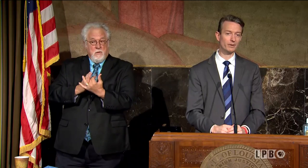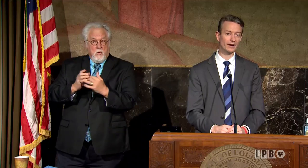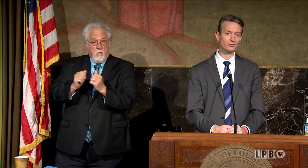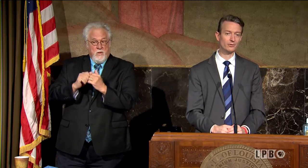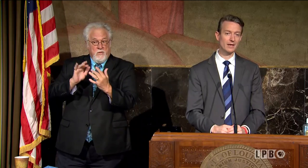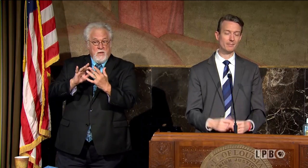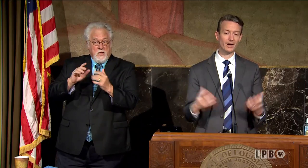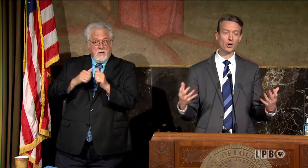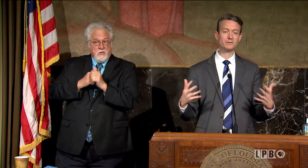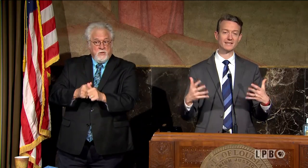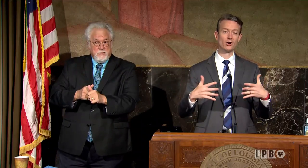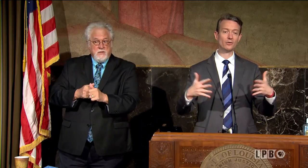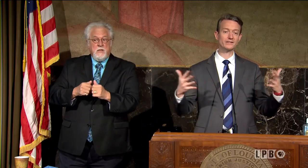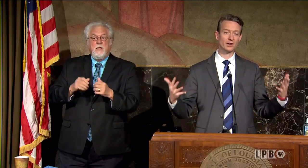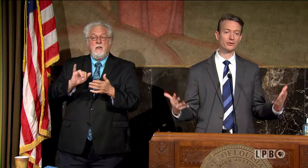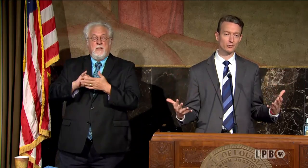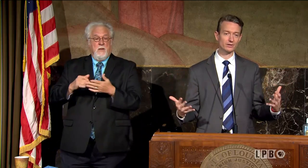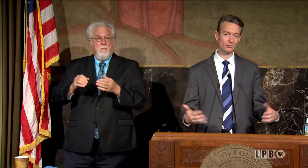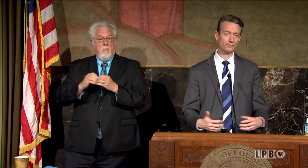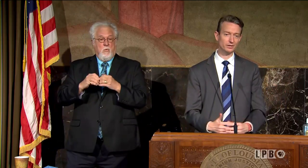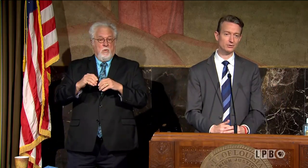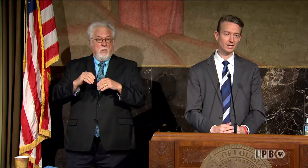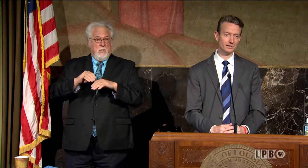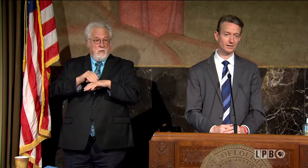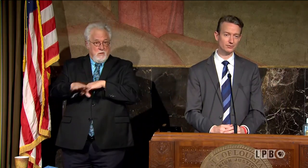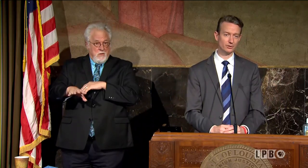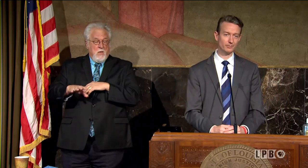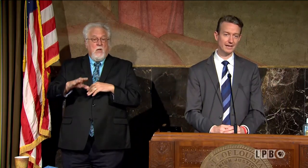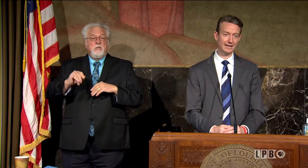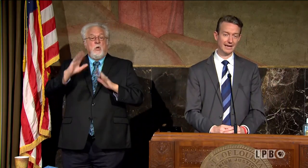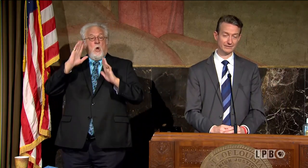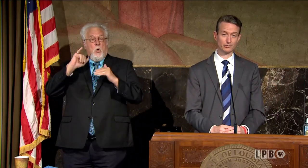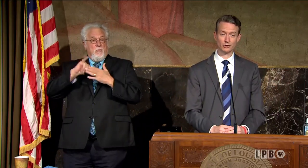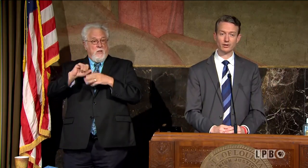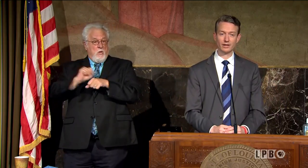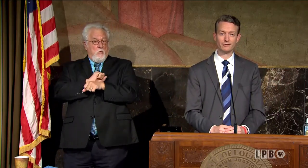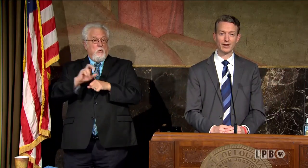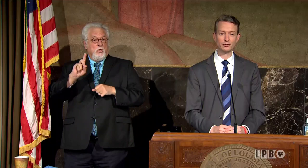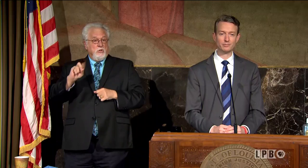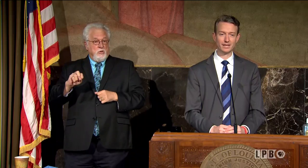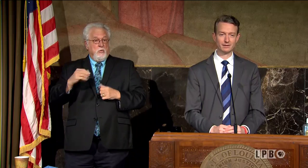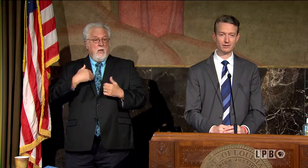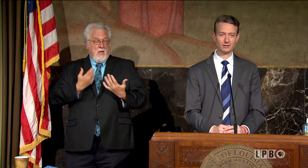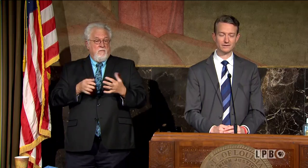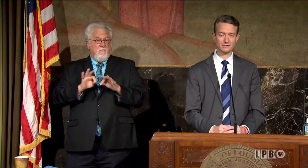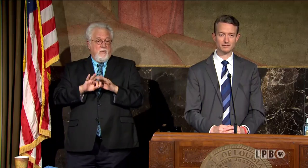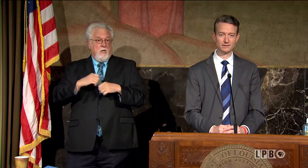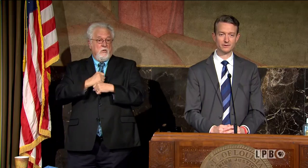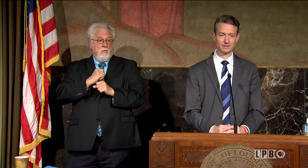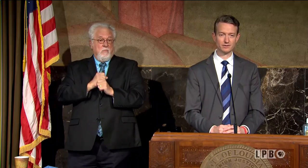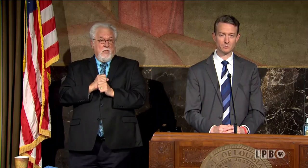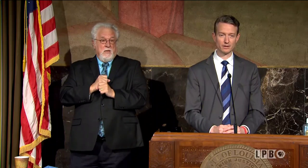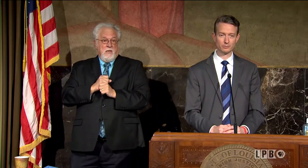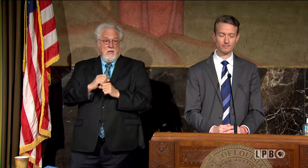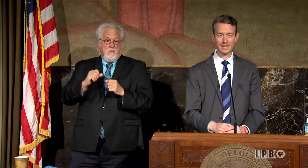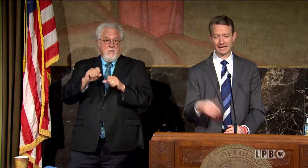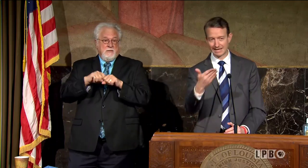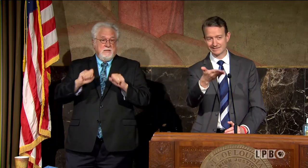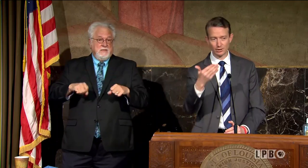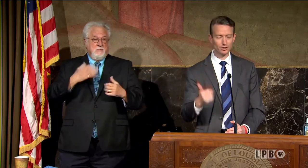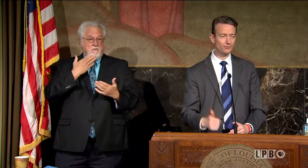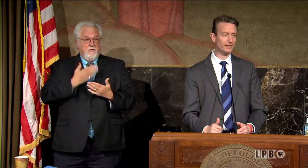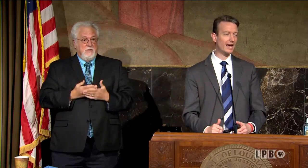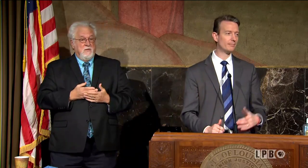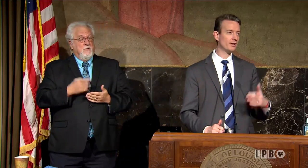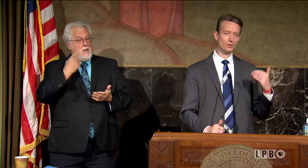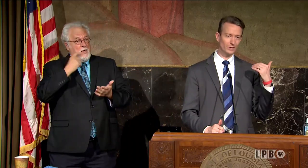even more impactful, my hope is that all this other work that we've been doing in the interim has a real value in making the system as effective as possible. And